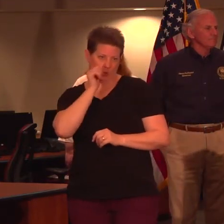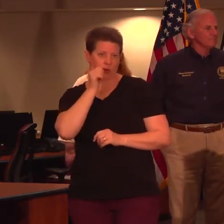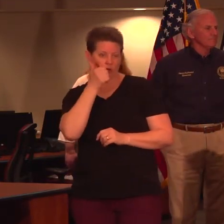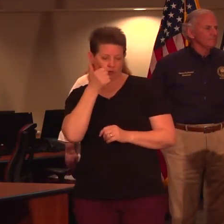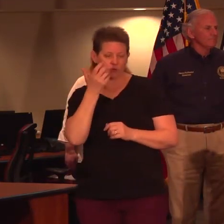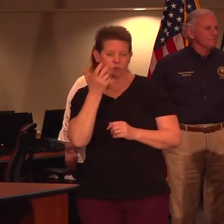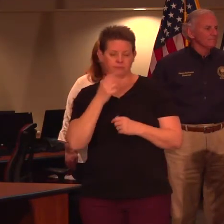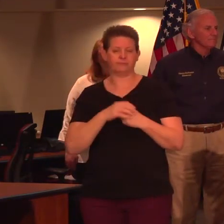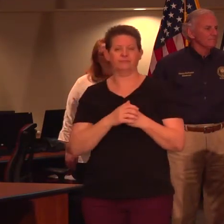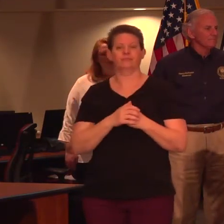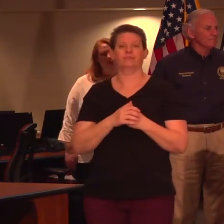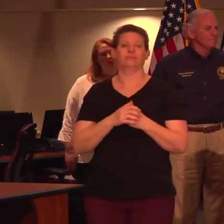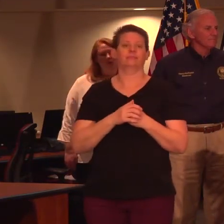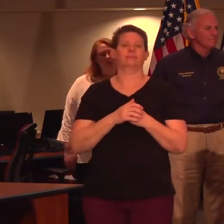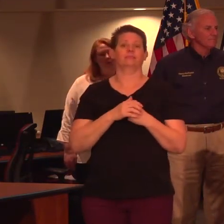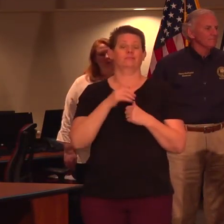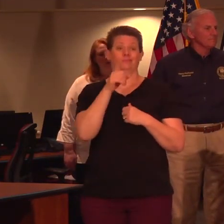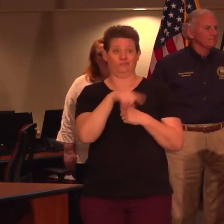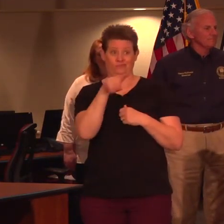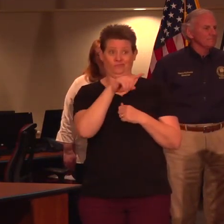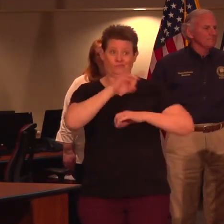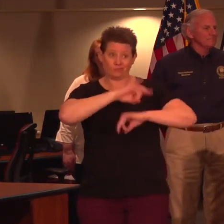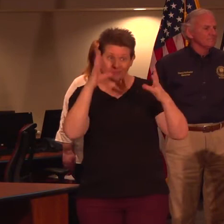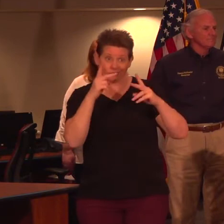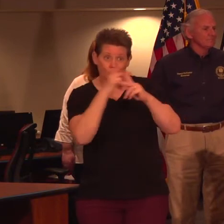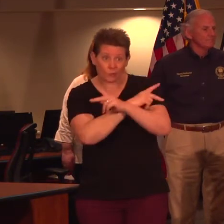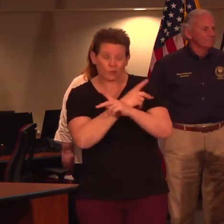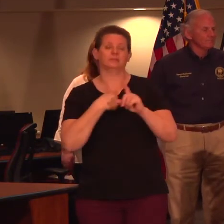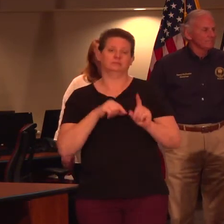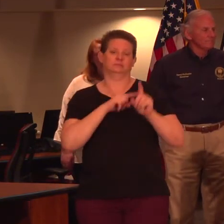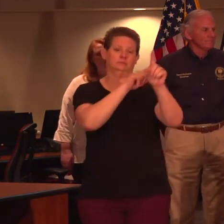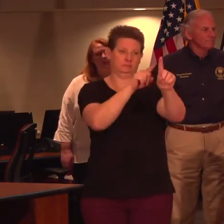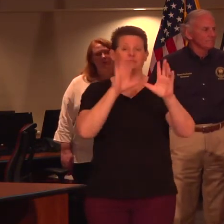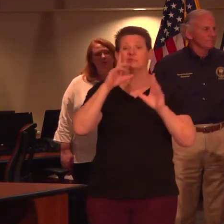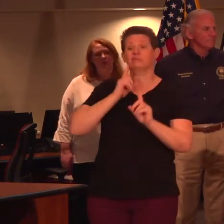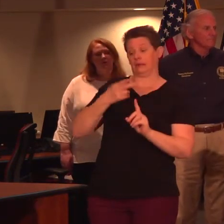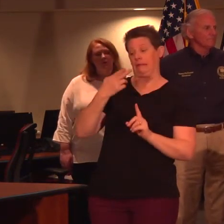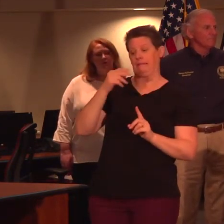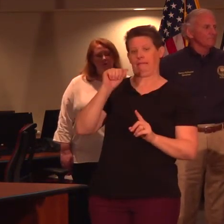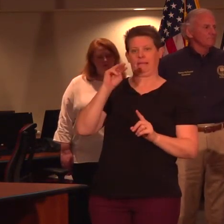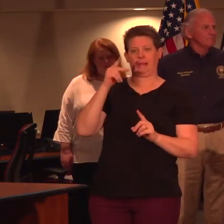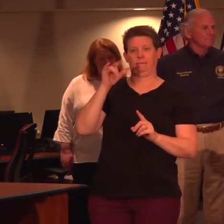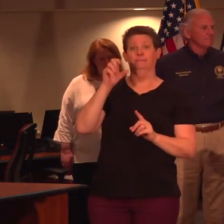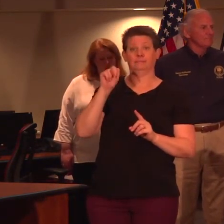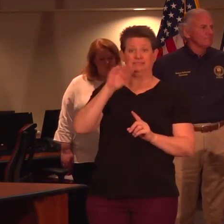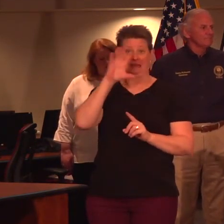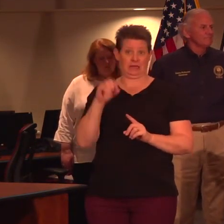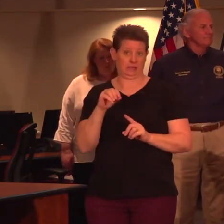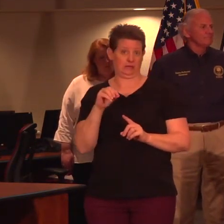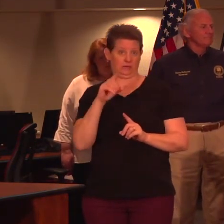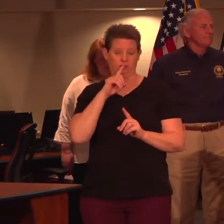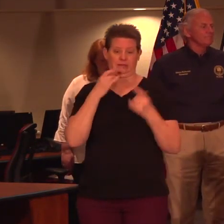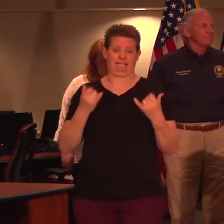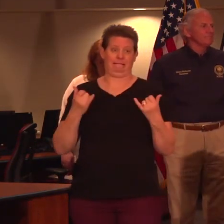we move crews into some of these more harder hit areas. Hampton County in particular is one of the areas that we're moving crews,